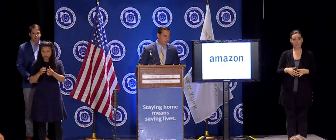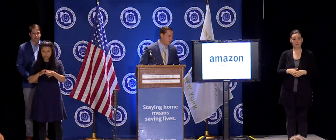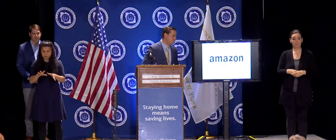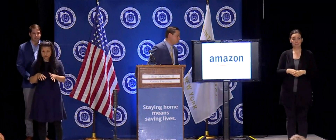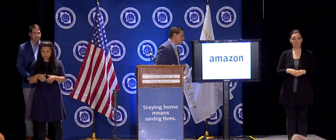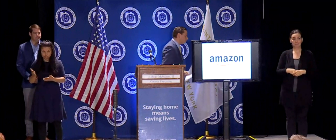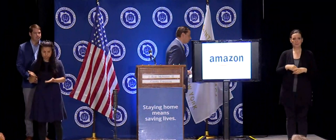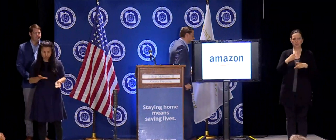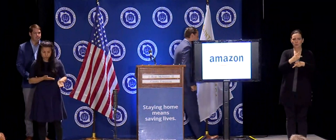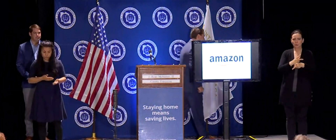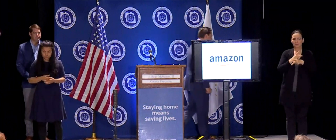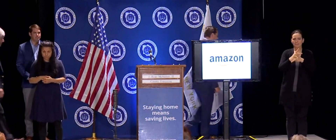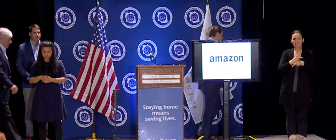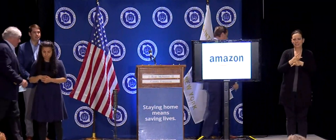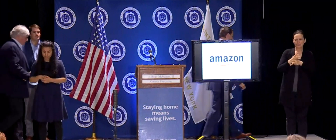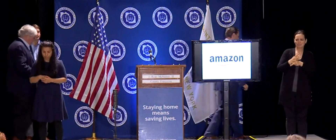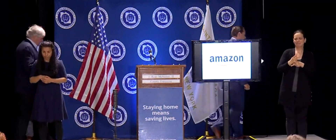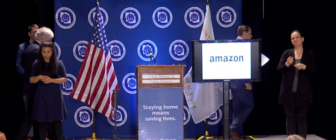up.